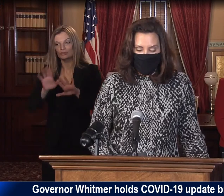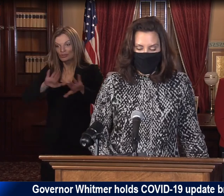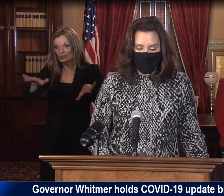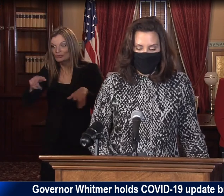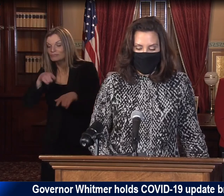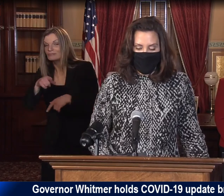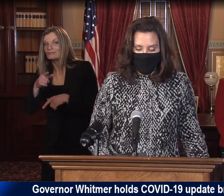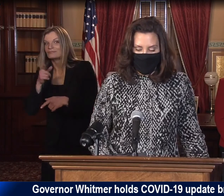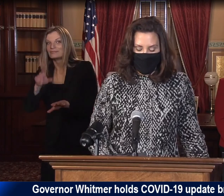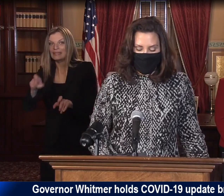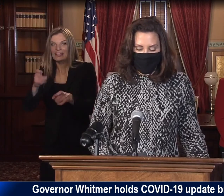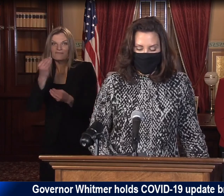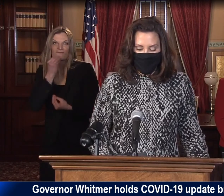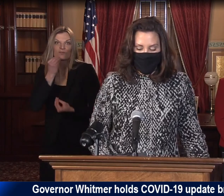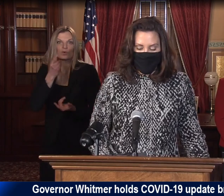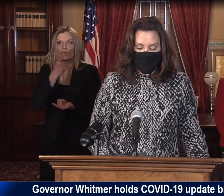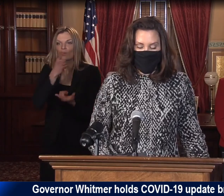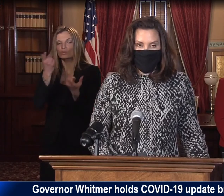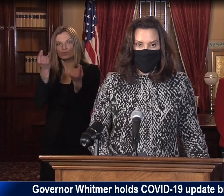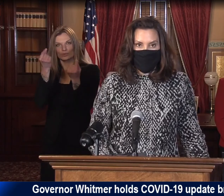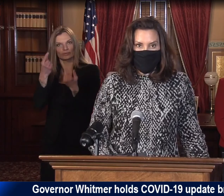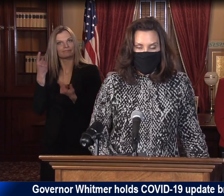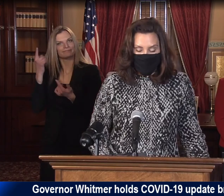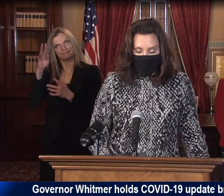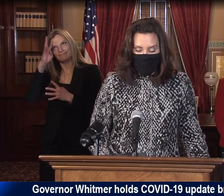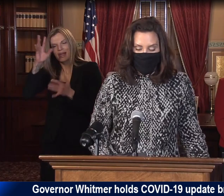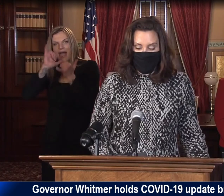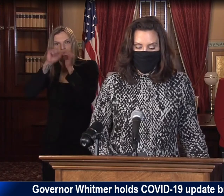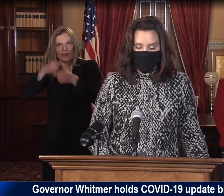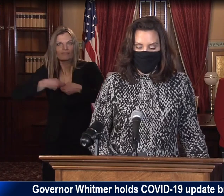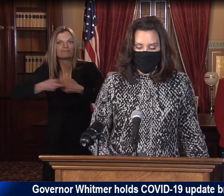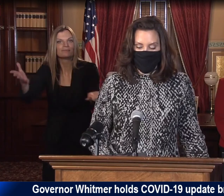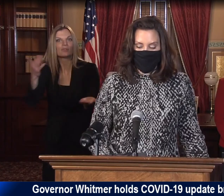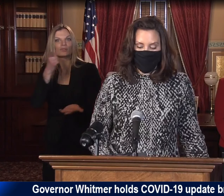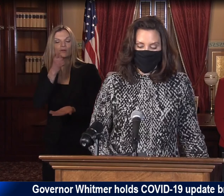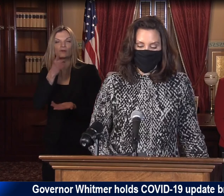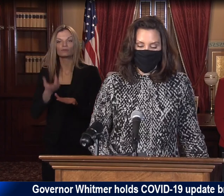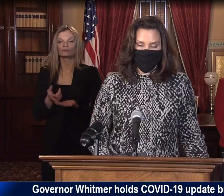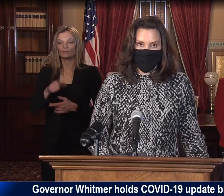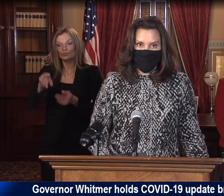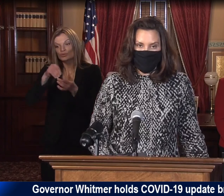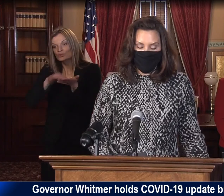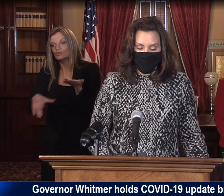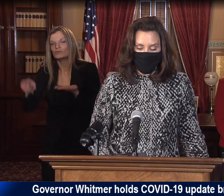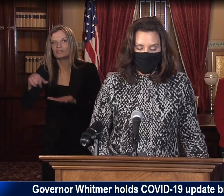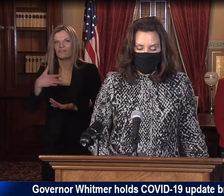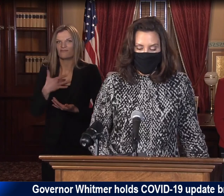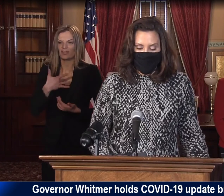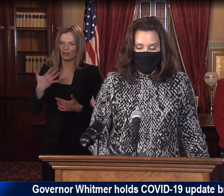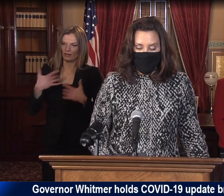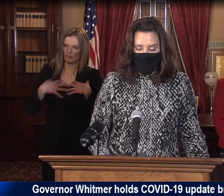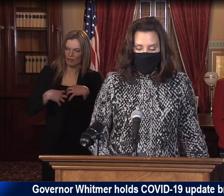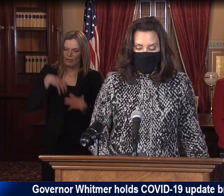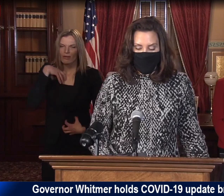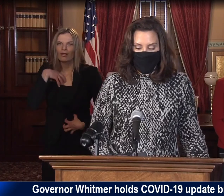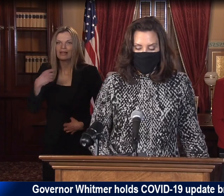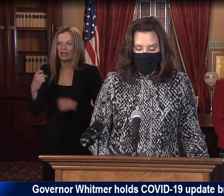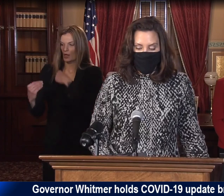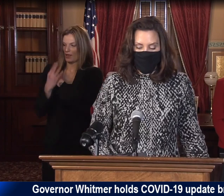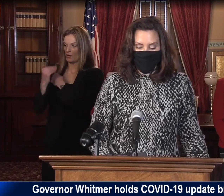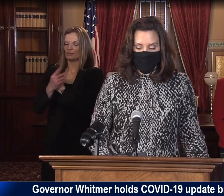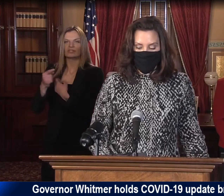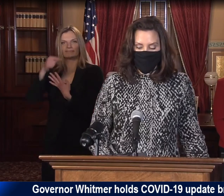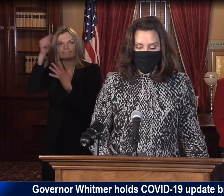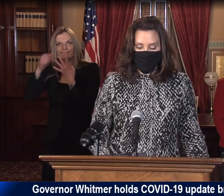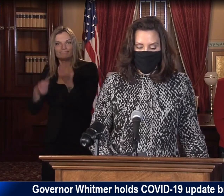who rely on them. They've provided emotional counseling for the countless students in need of it. And they've